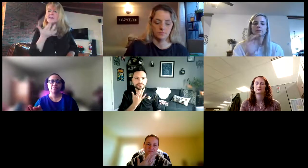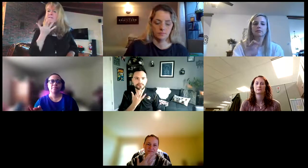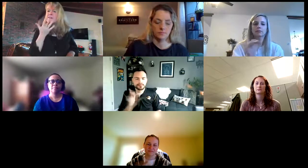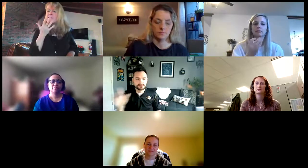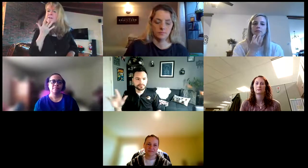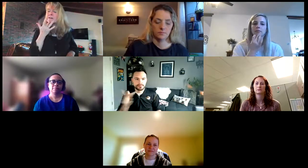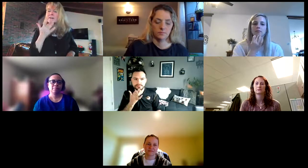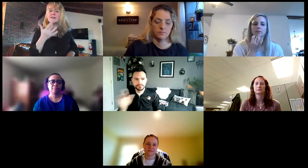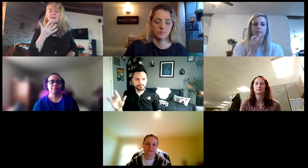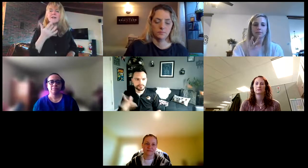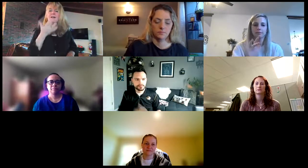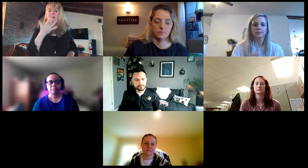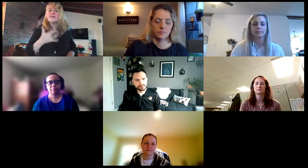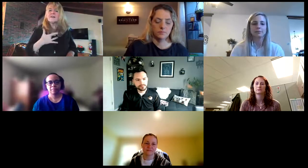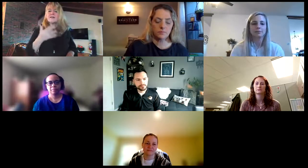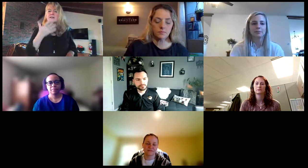you're Lucky.